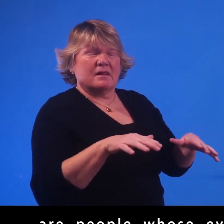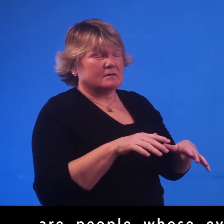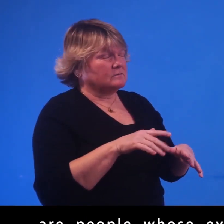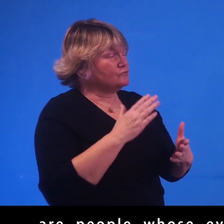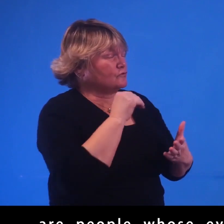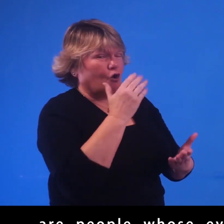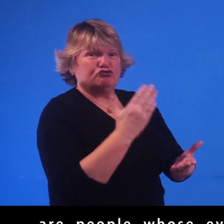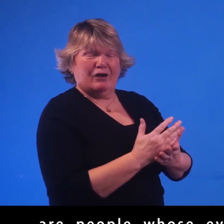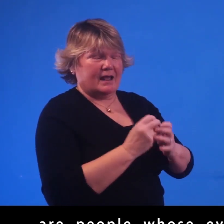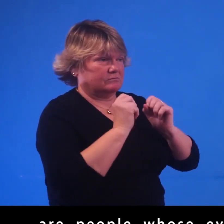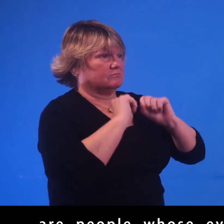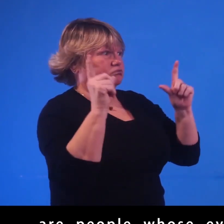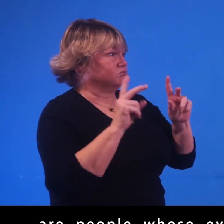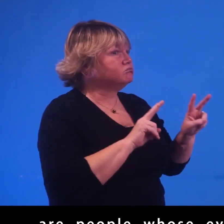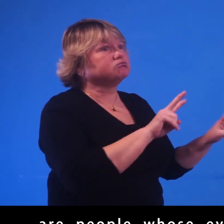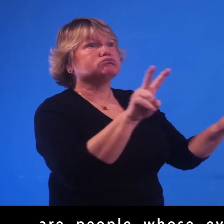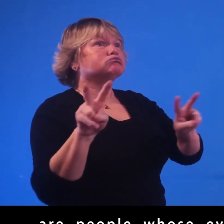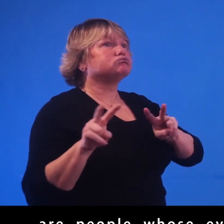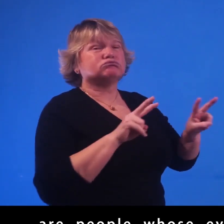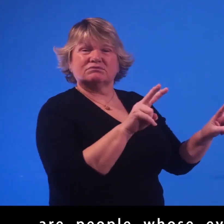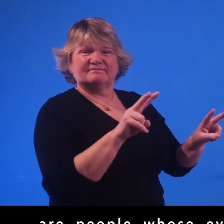are people whose eyes are not very wide open.